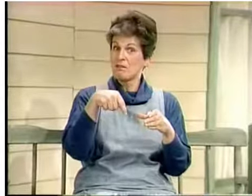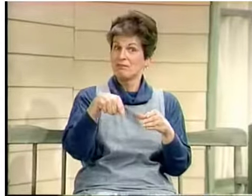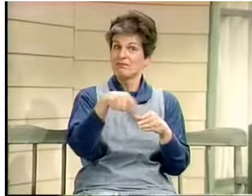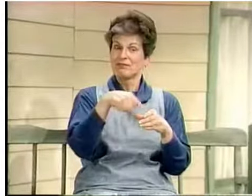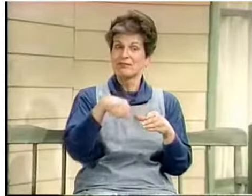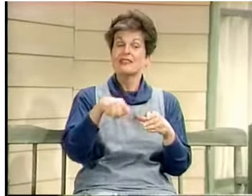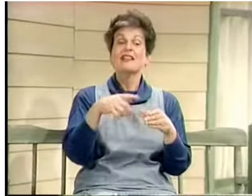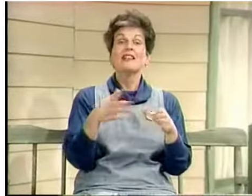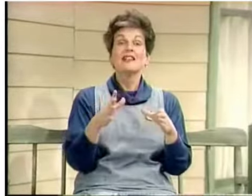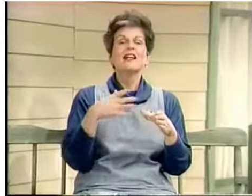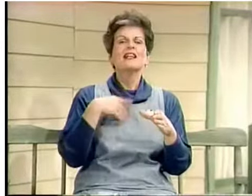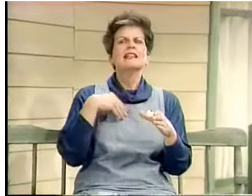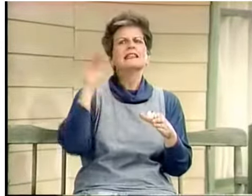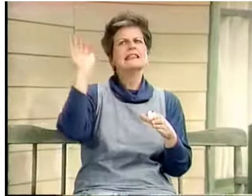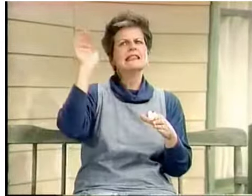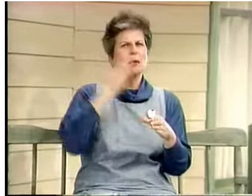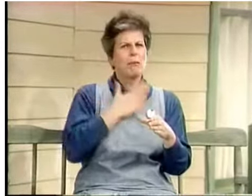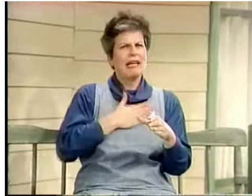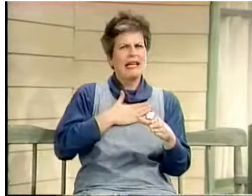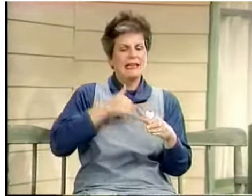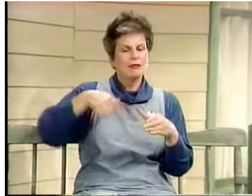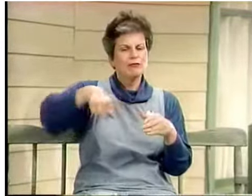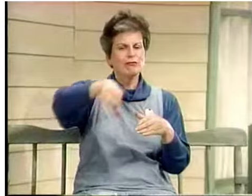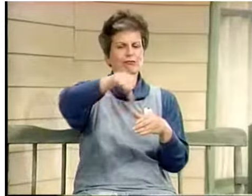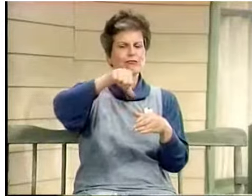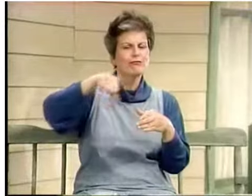I show them that I want it in a cup.